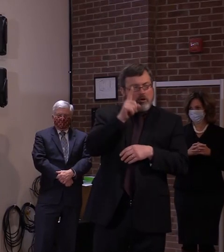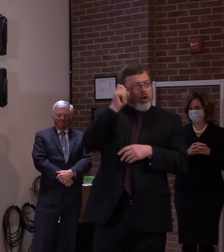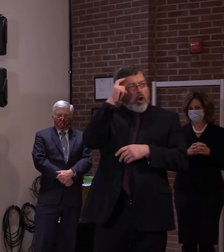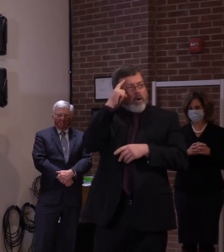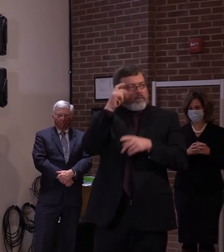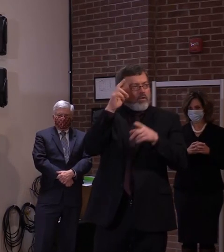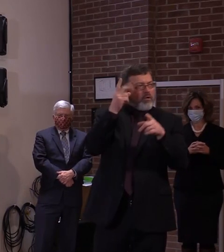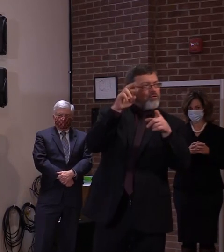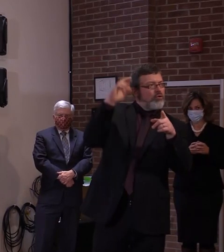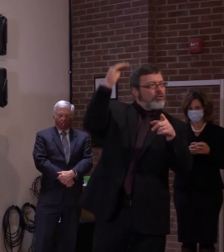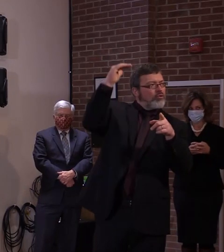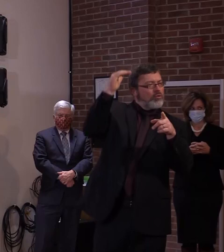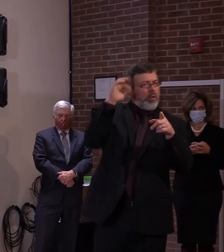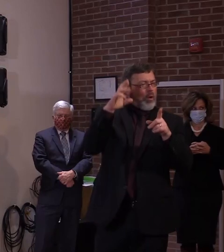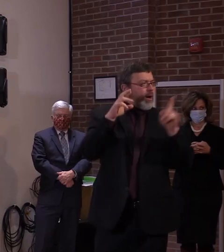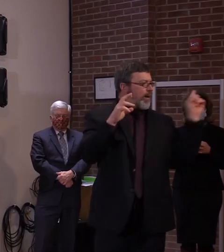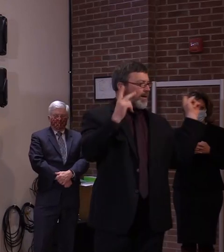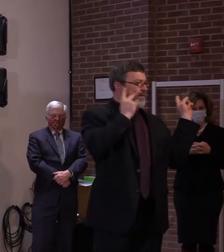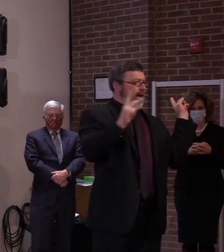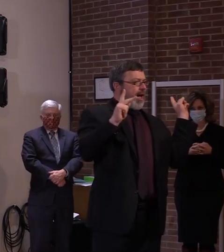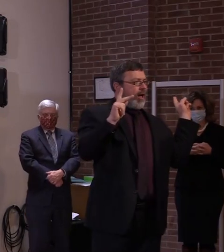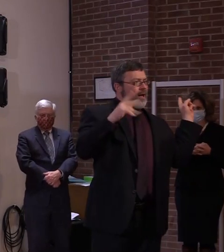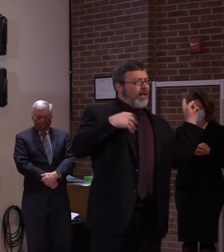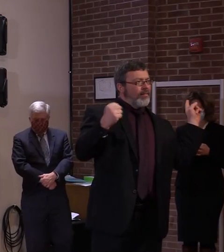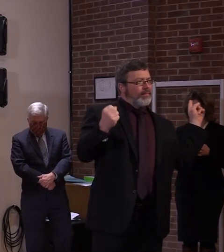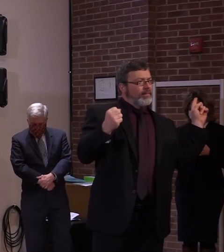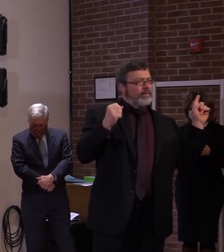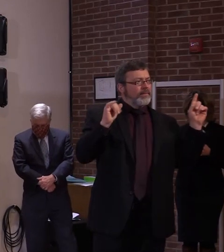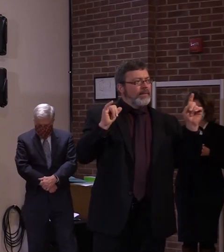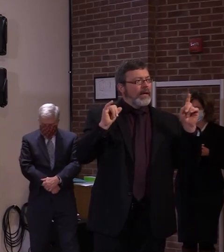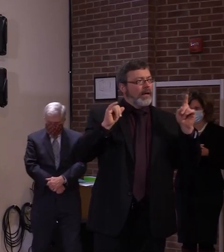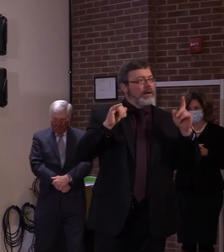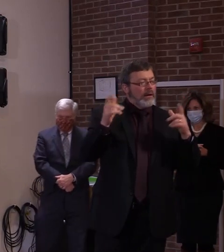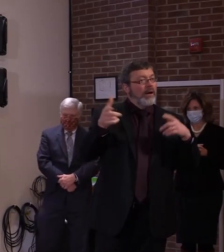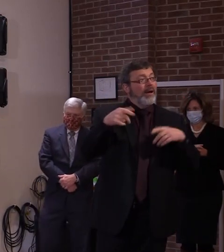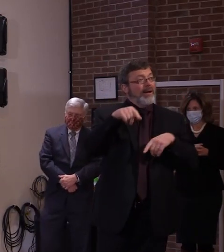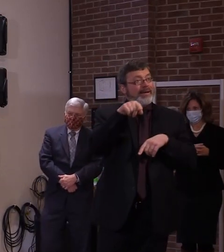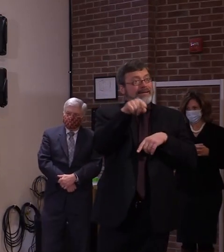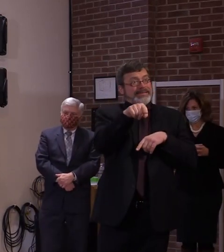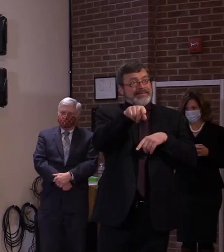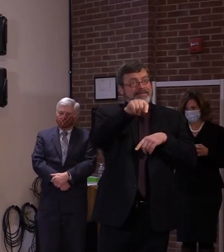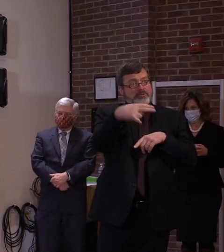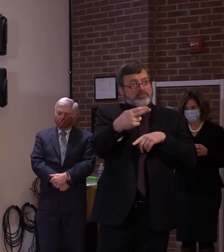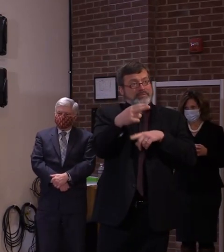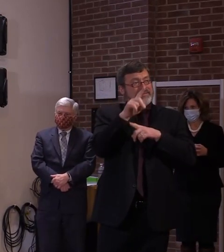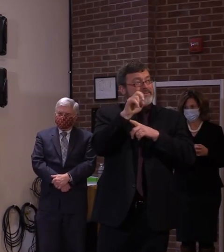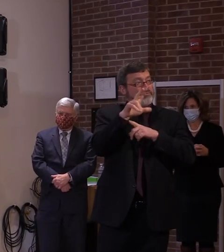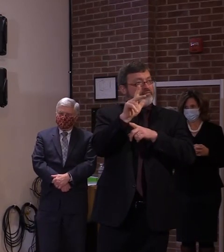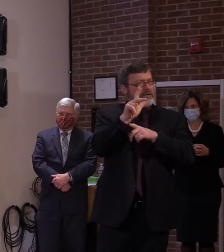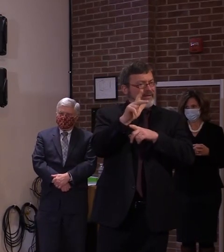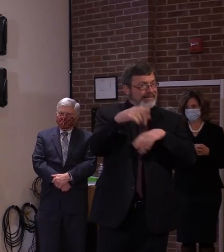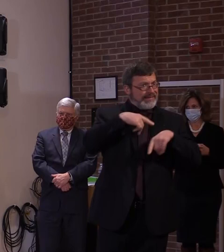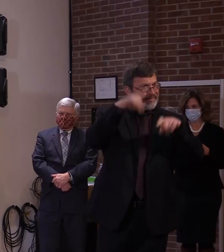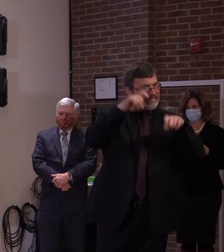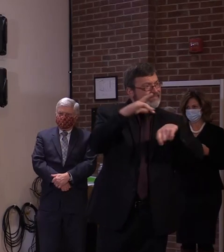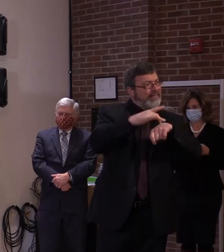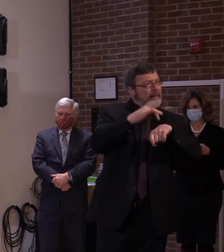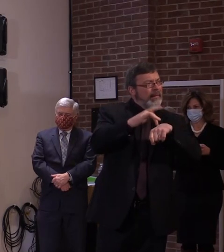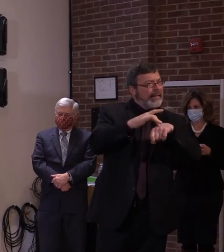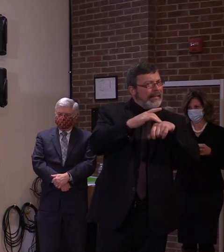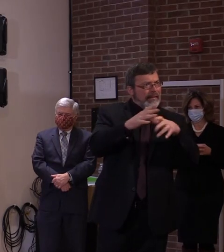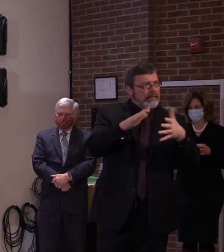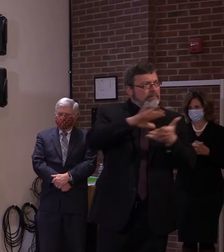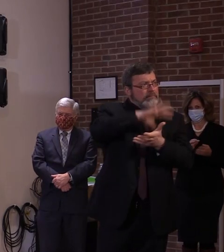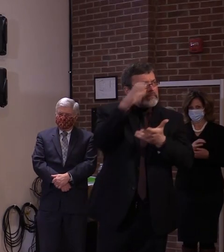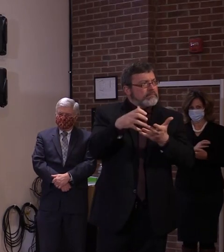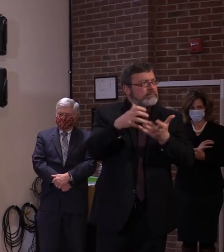available on Thursday. Like Colin, I've been hearing just from everyone right now a lot of frustration about not being able to find rapid tests and a